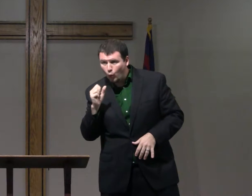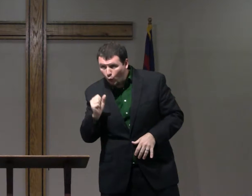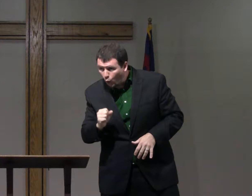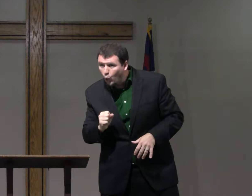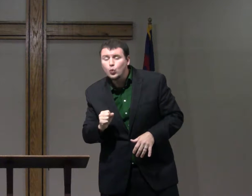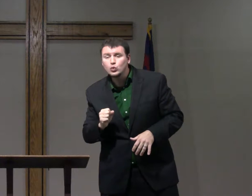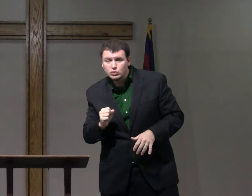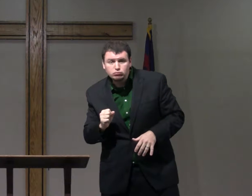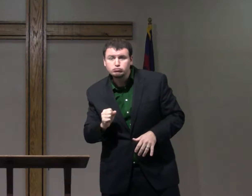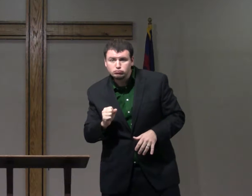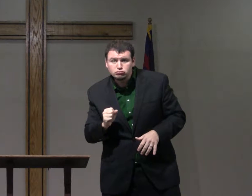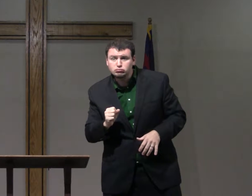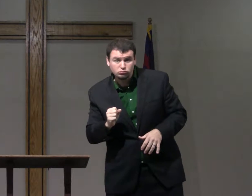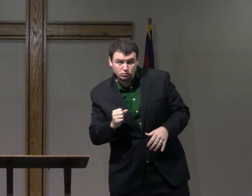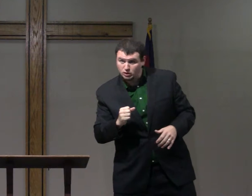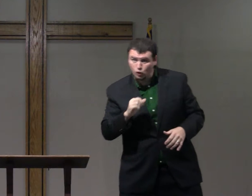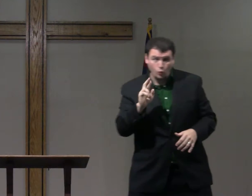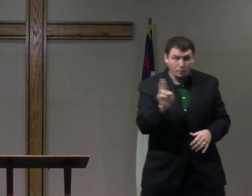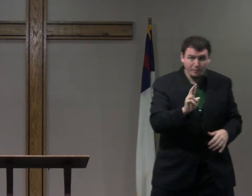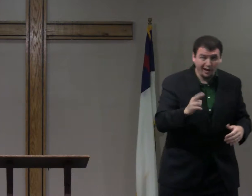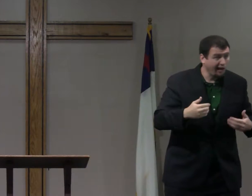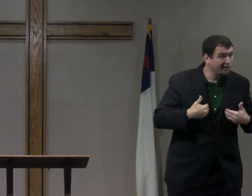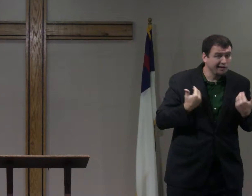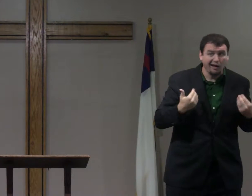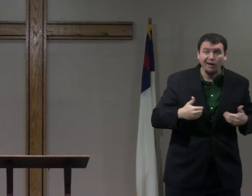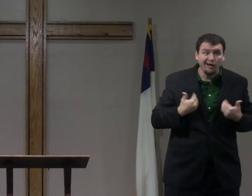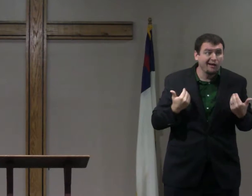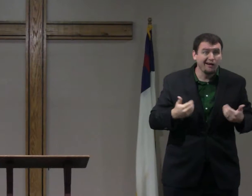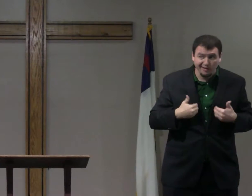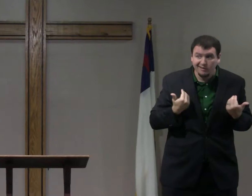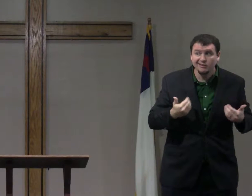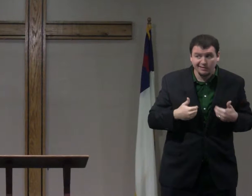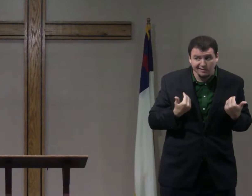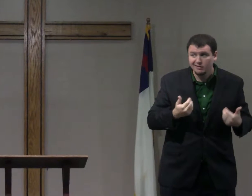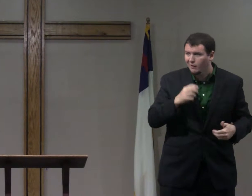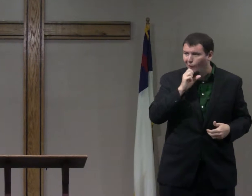is not the same as Jim Stone. Jim Stone is older and Rebecca is young.